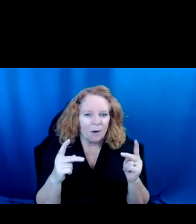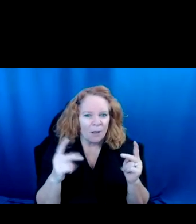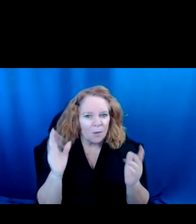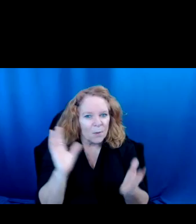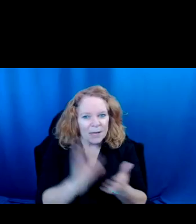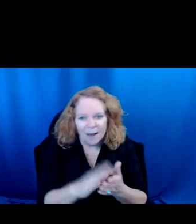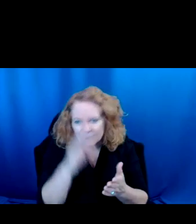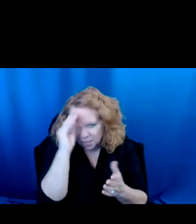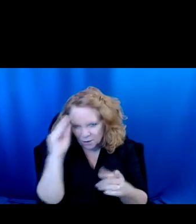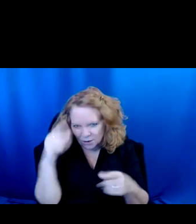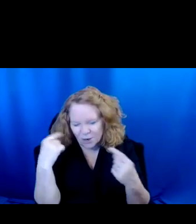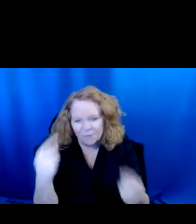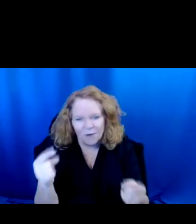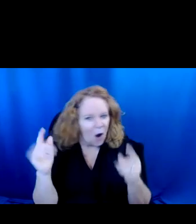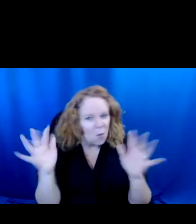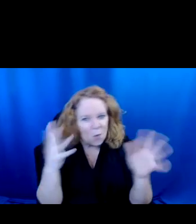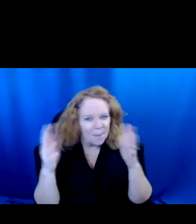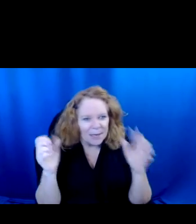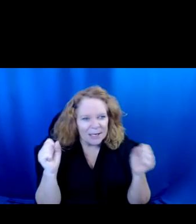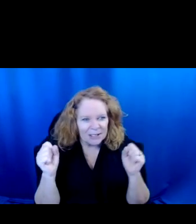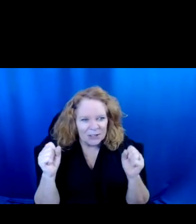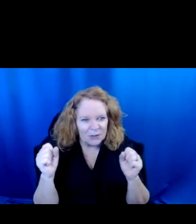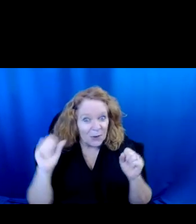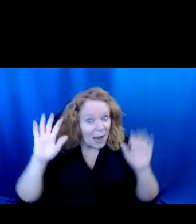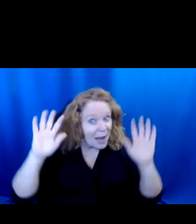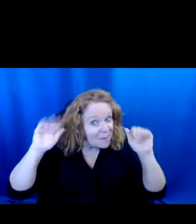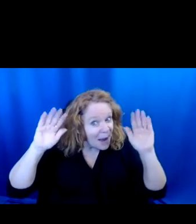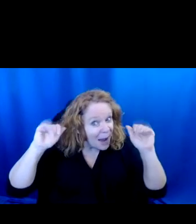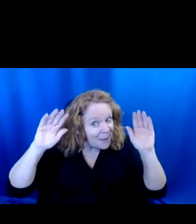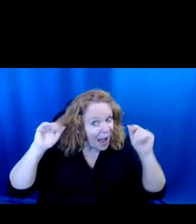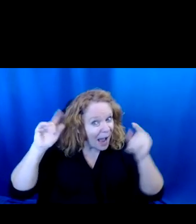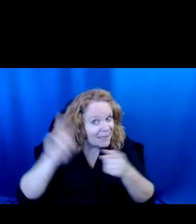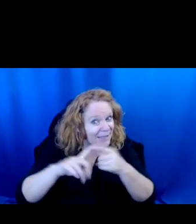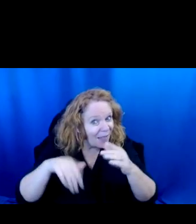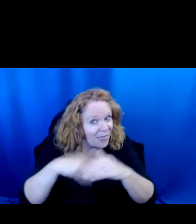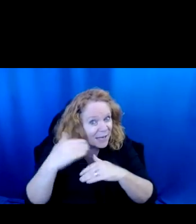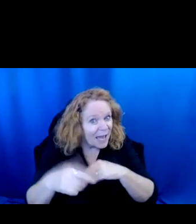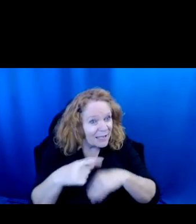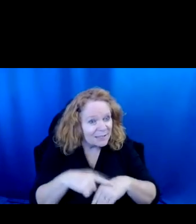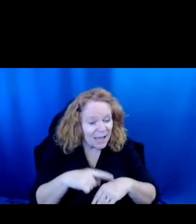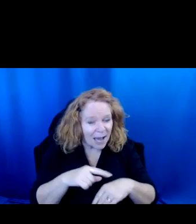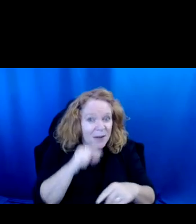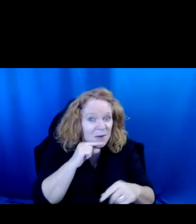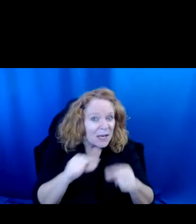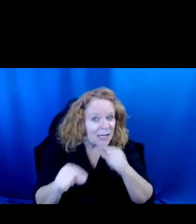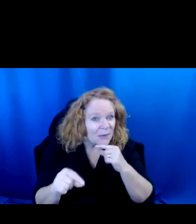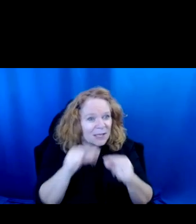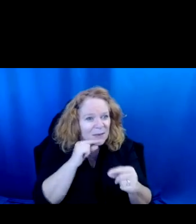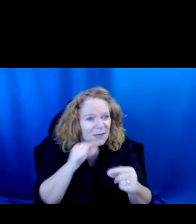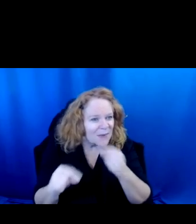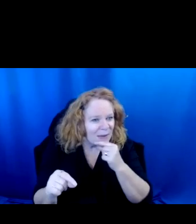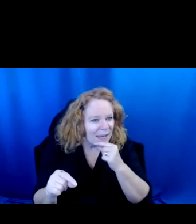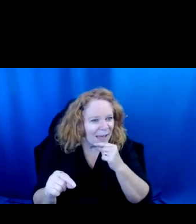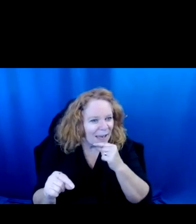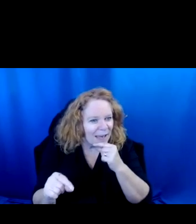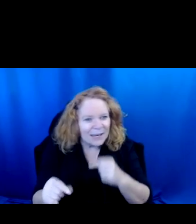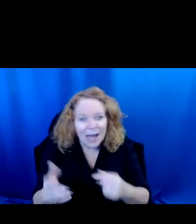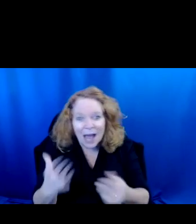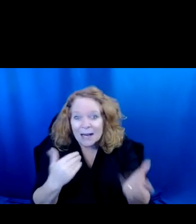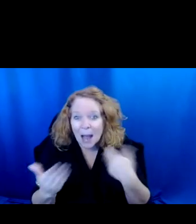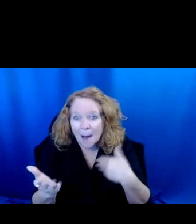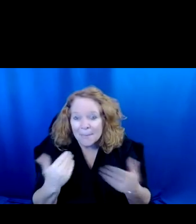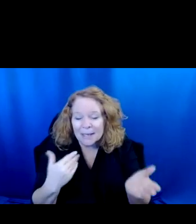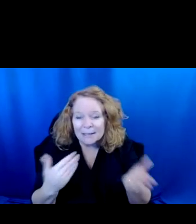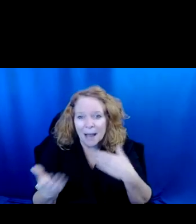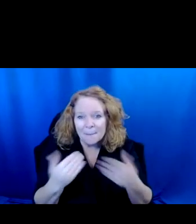second. Whoop-a-dee-doo. Bye-bye until next time. Gwyn, gwyn, gwyn, gwyn, gwyn, gwyn, gwyn. Come in, come